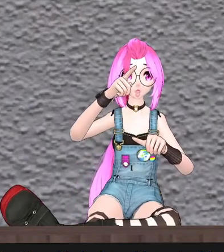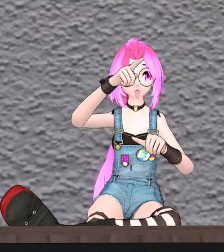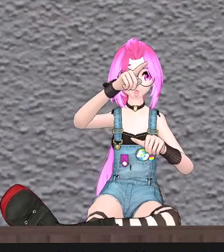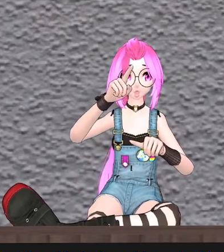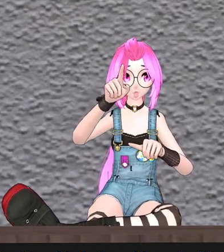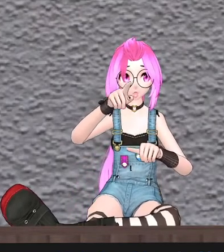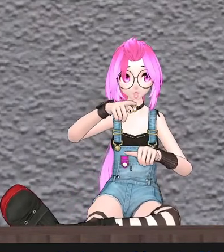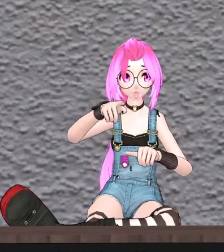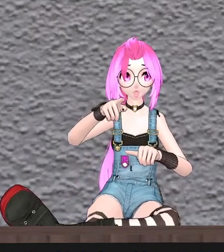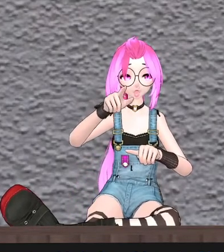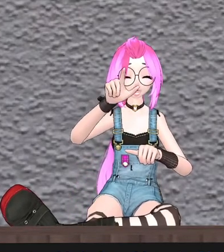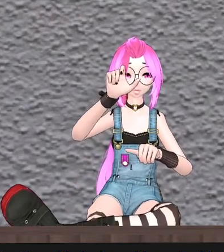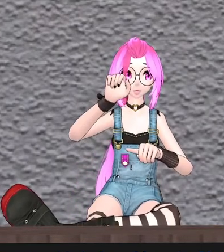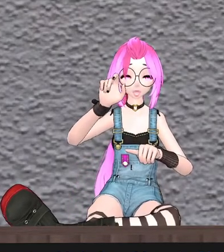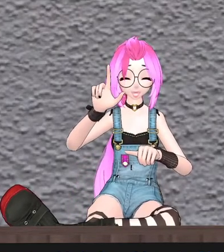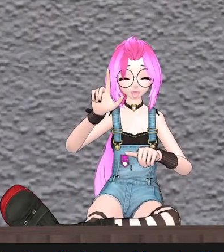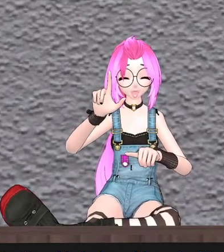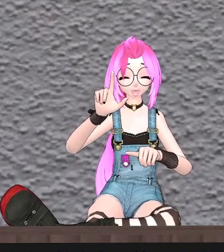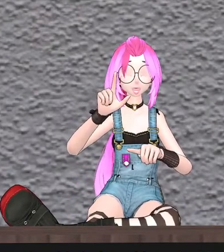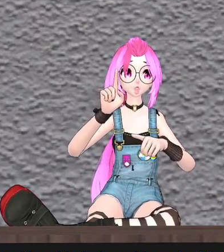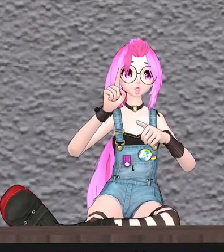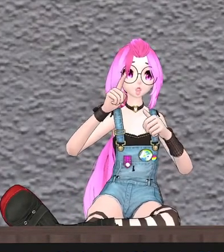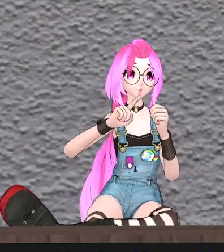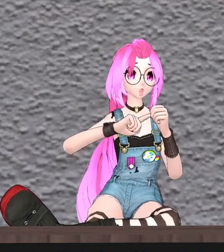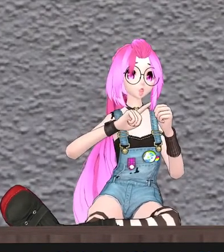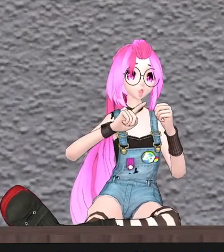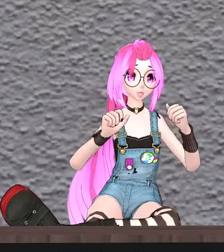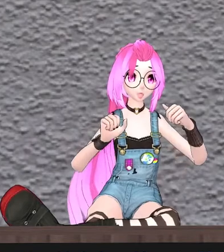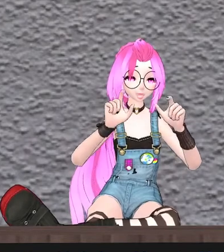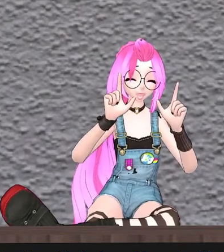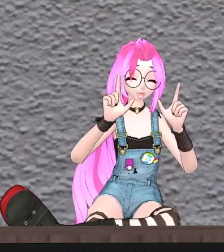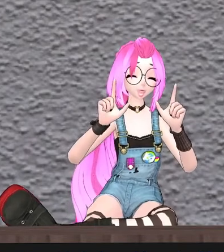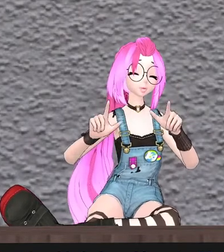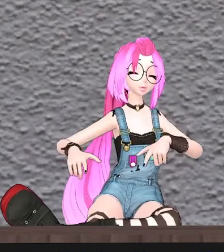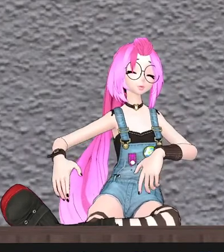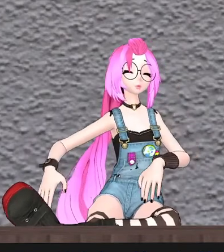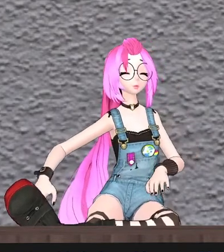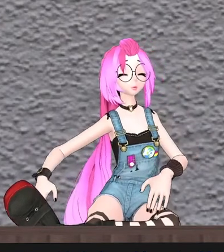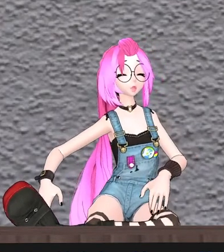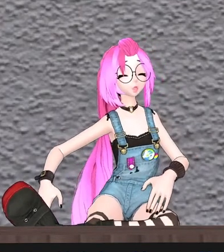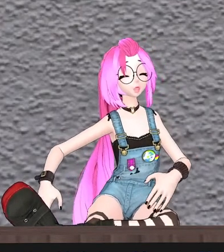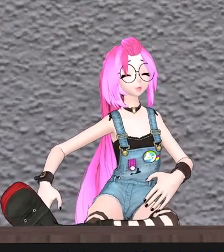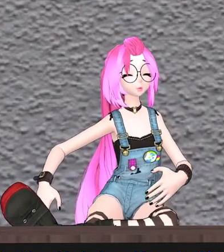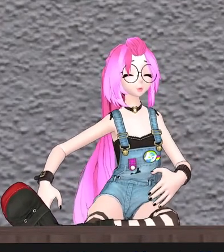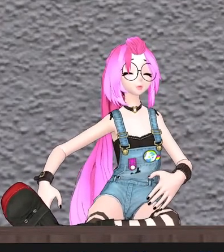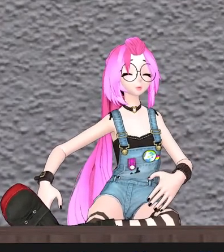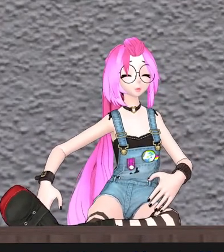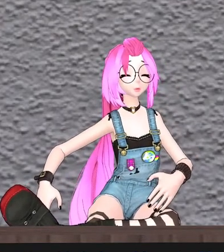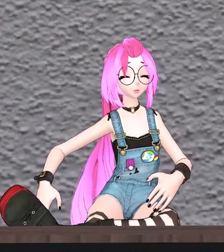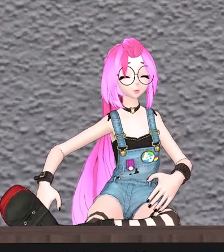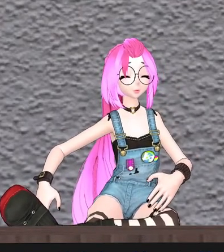say percentage ASL and then the word, and it will show up with the word.